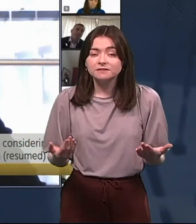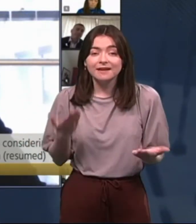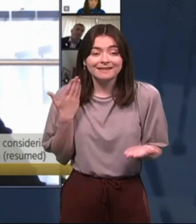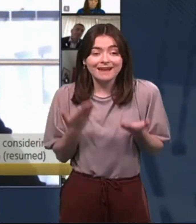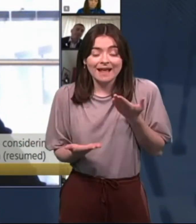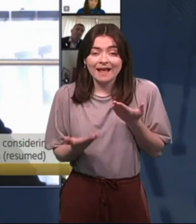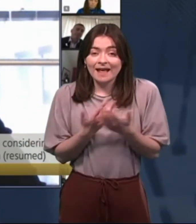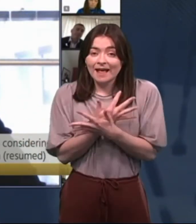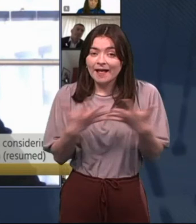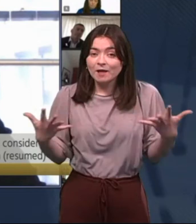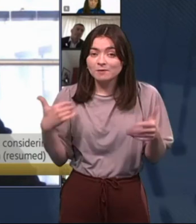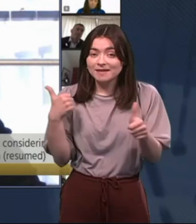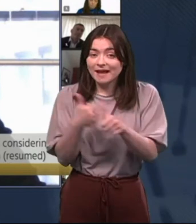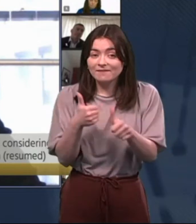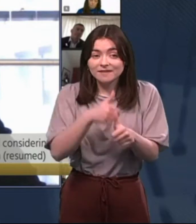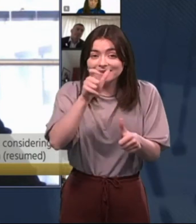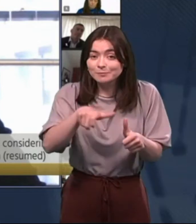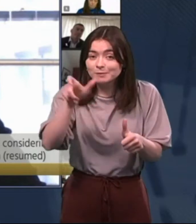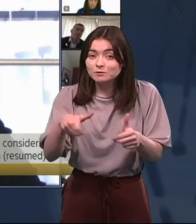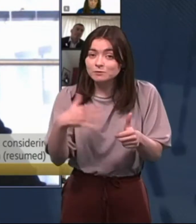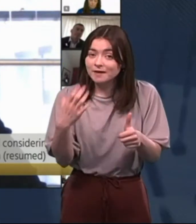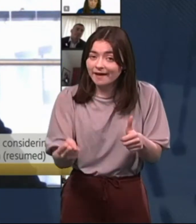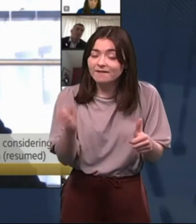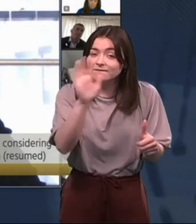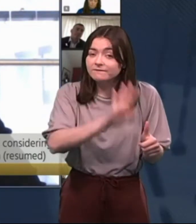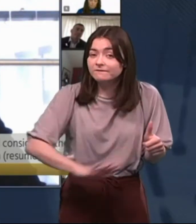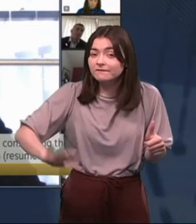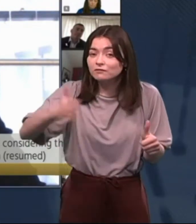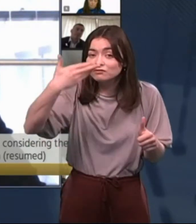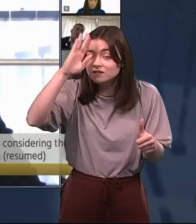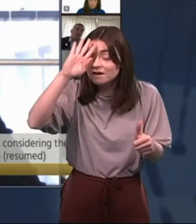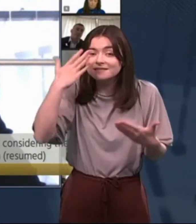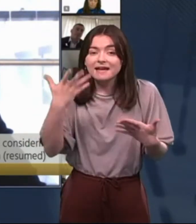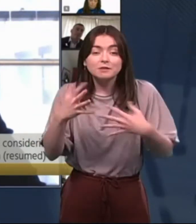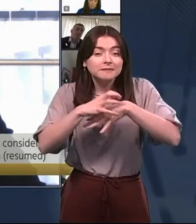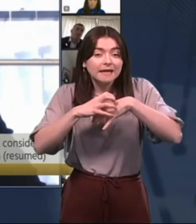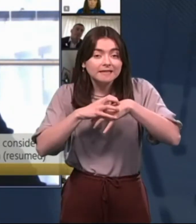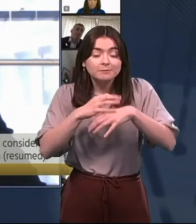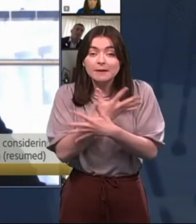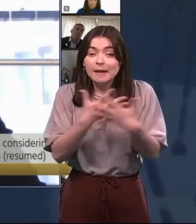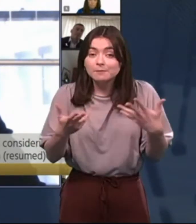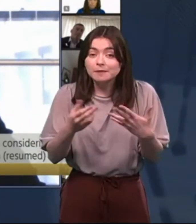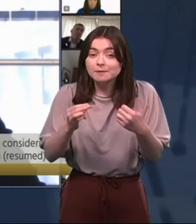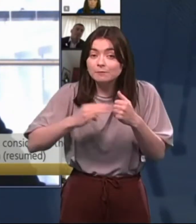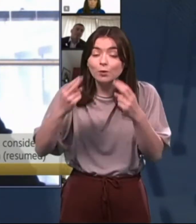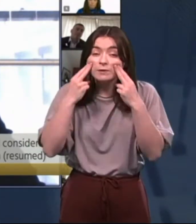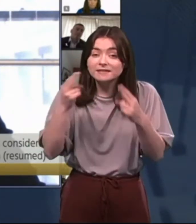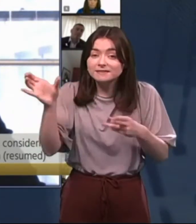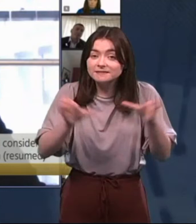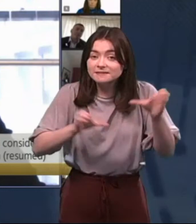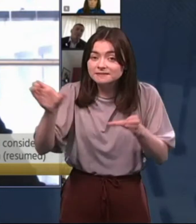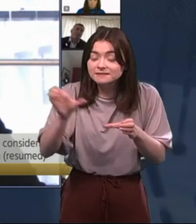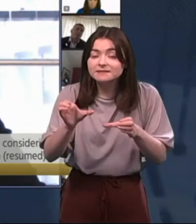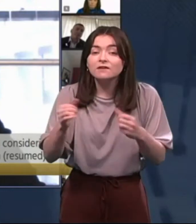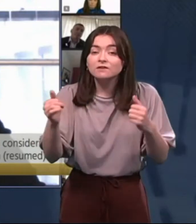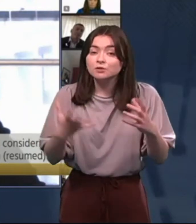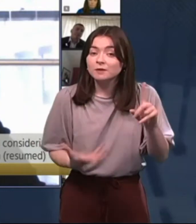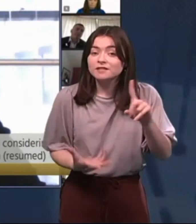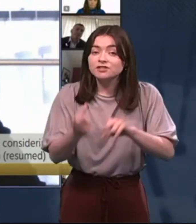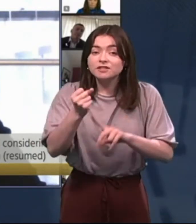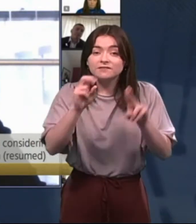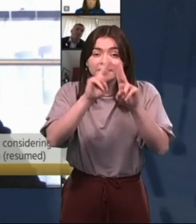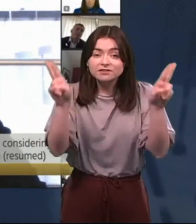how many advocates do we have nationally? And is there an estimation of how many more we'll need to reach international best